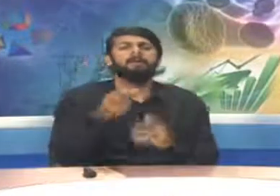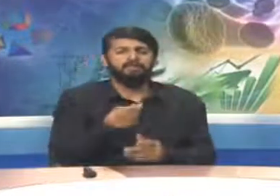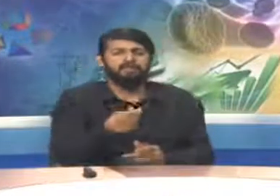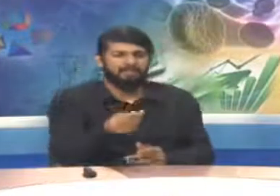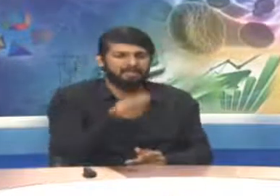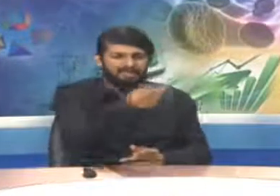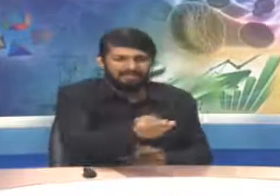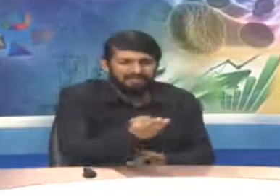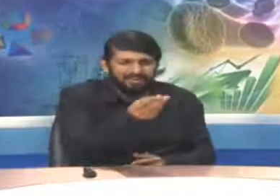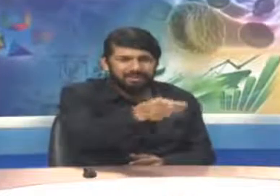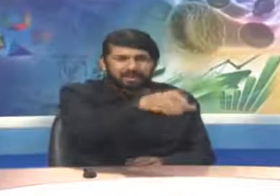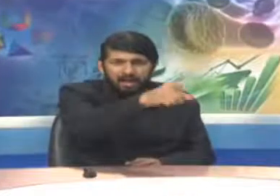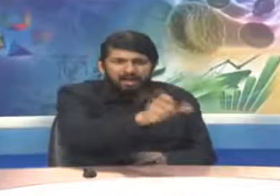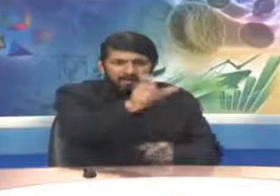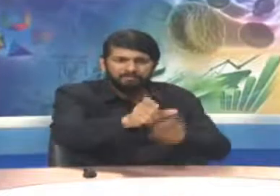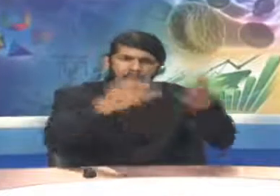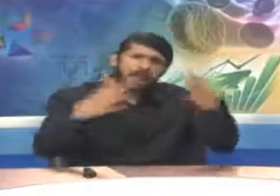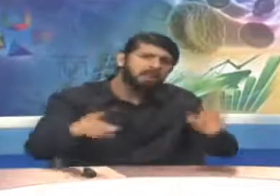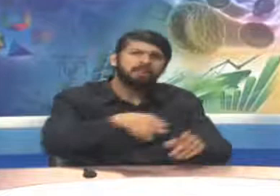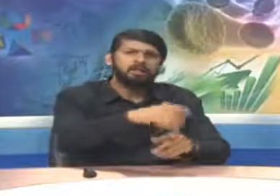The meaning of surplus value.